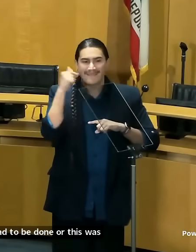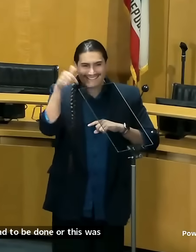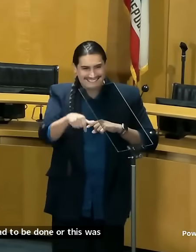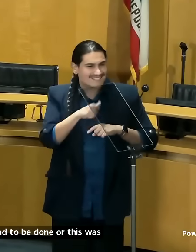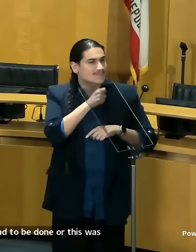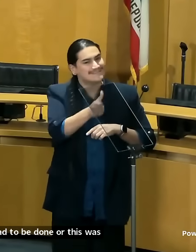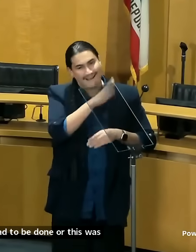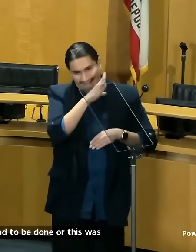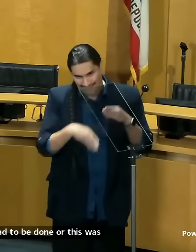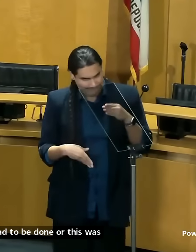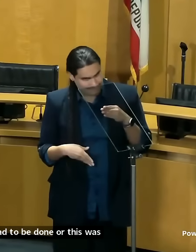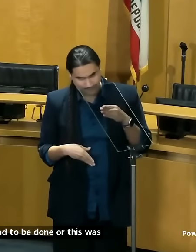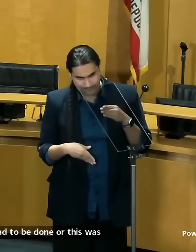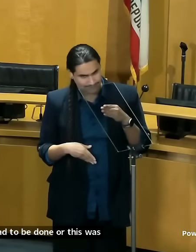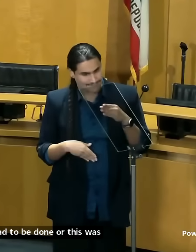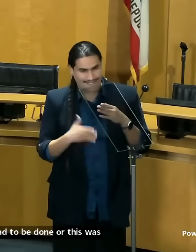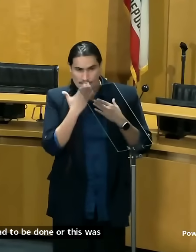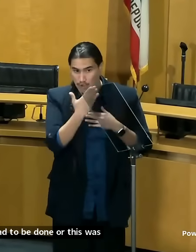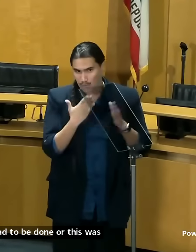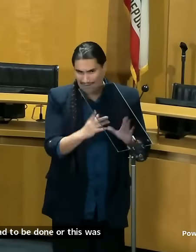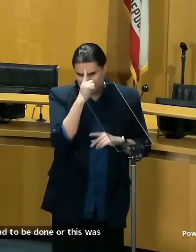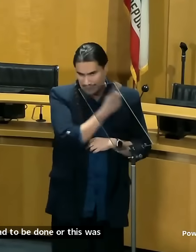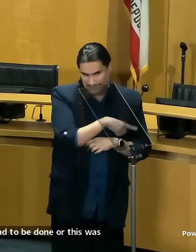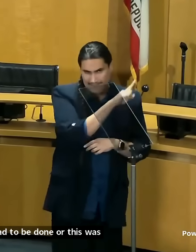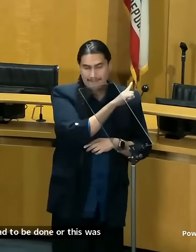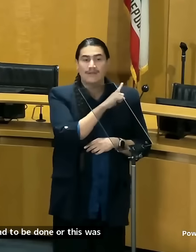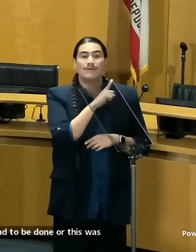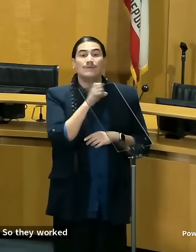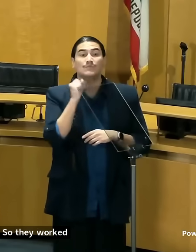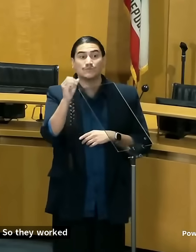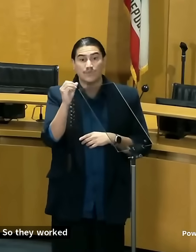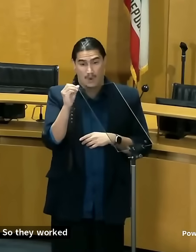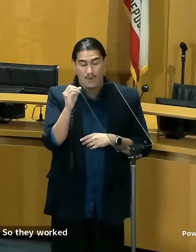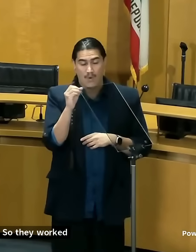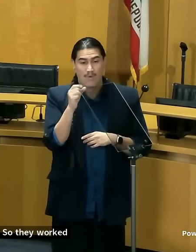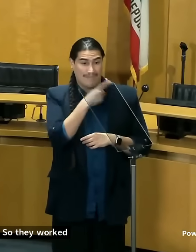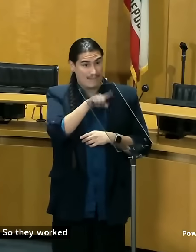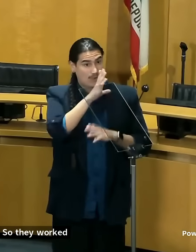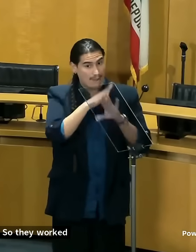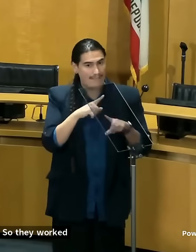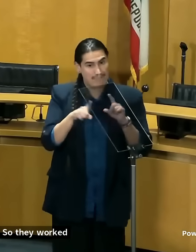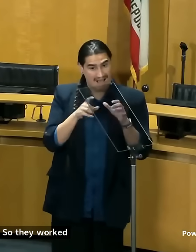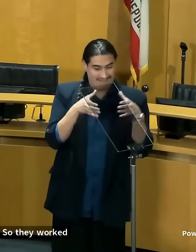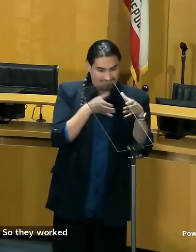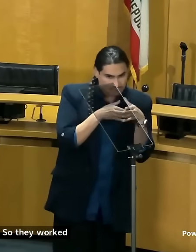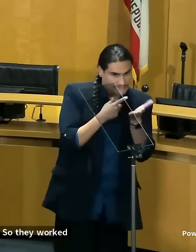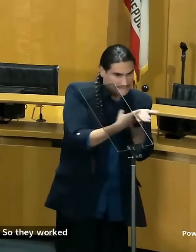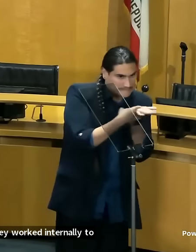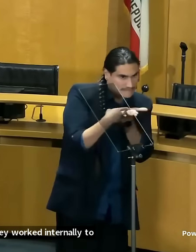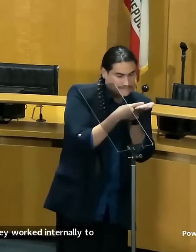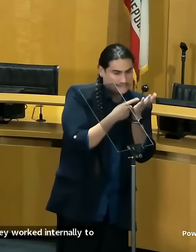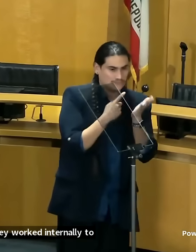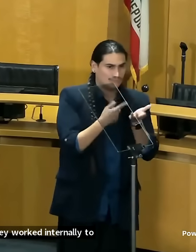to end well. So they worked internally to come up with some kind